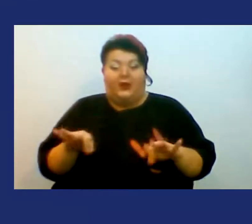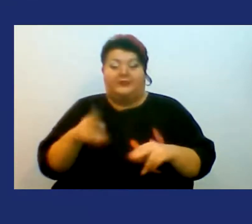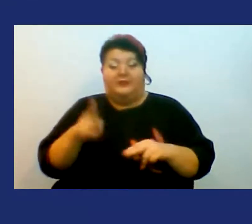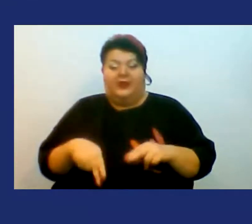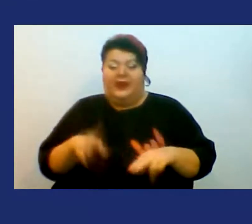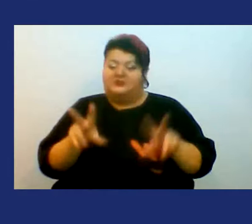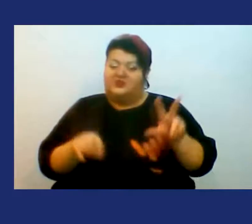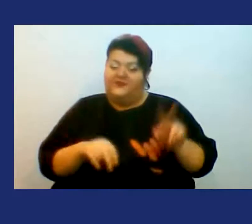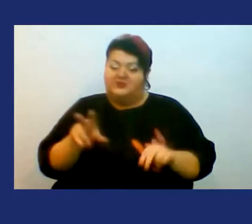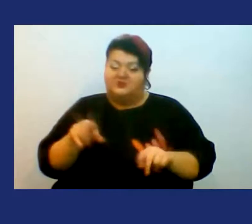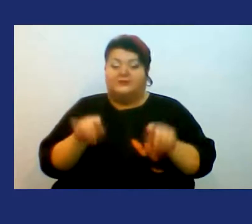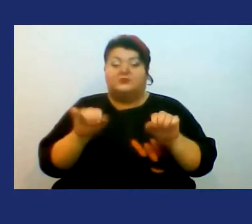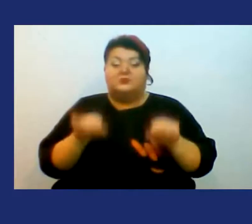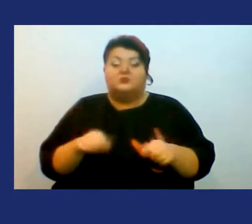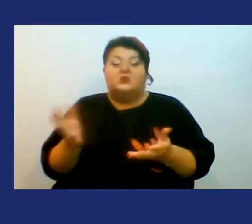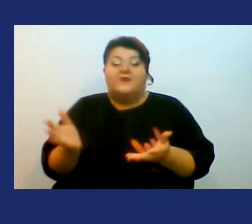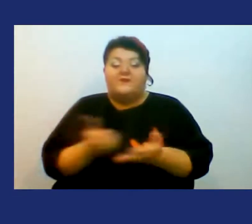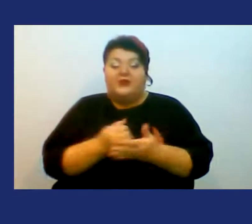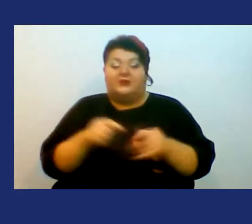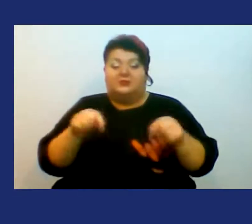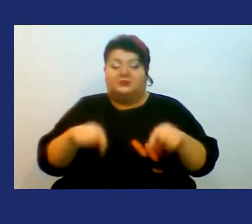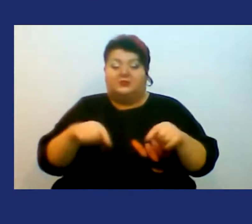year, but we'll see. They thought that last time as well.